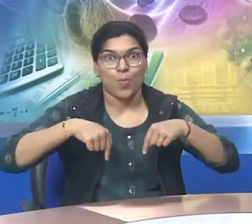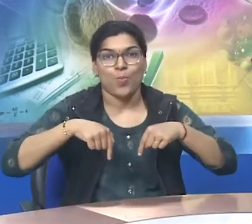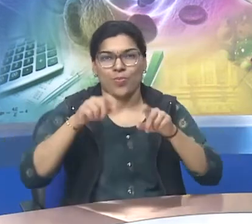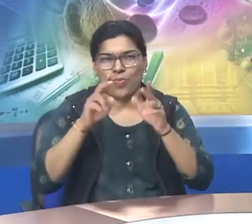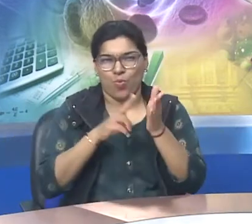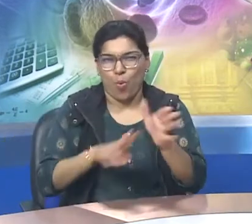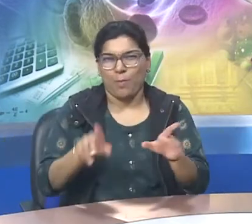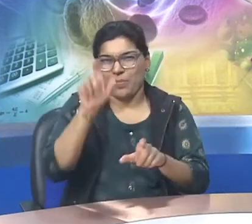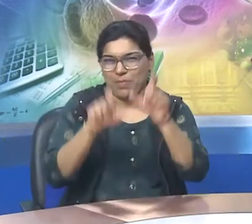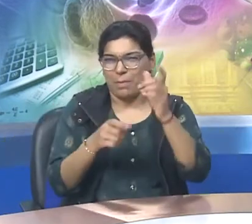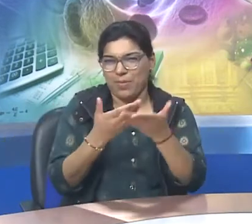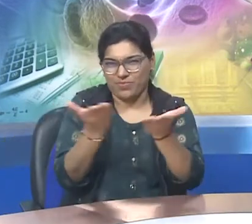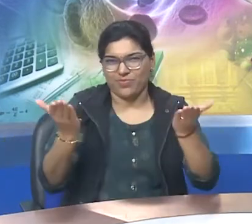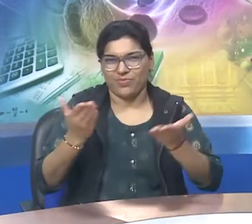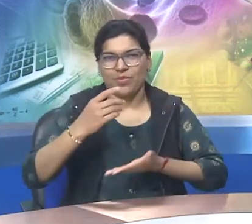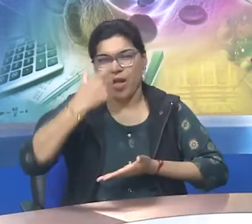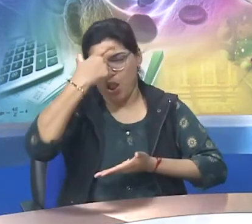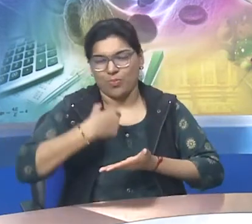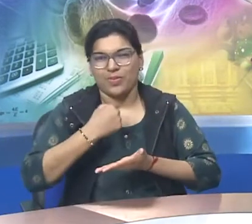Like she used to connect with her grandmother